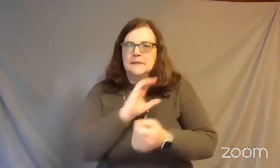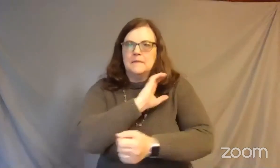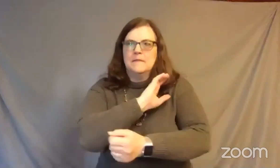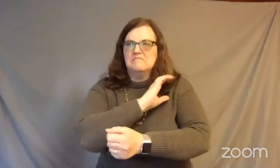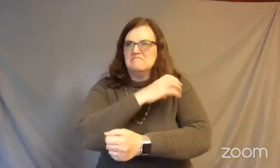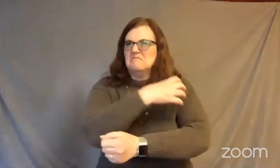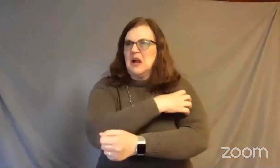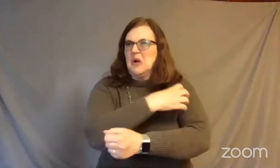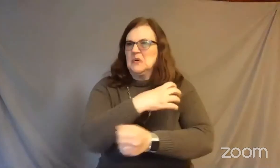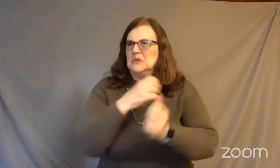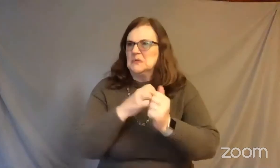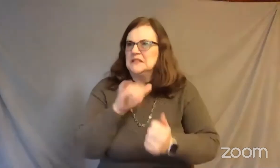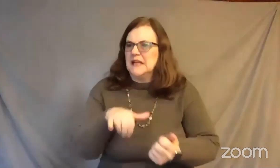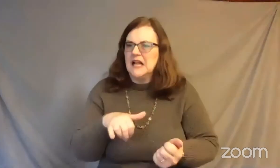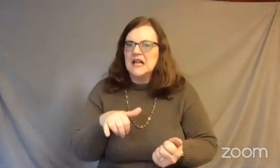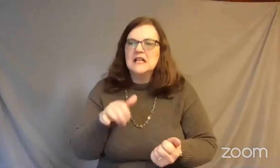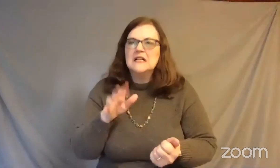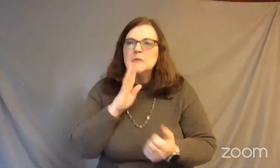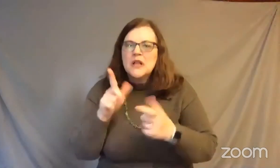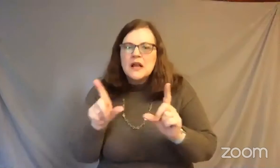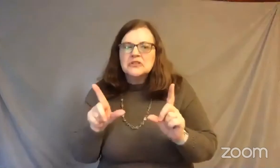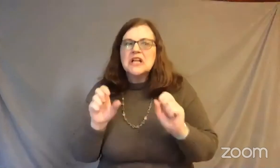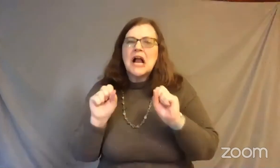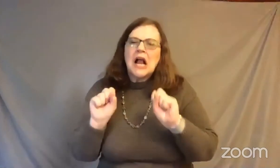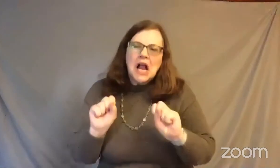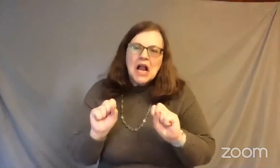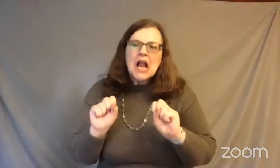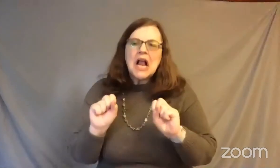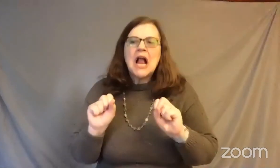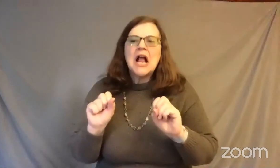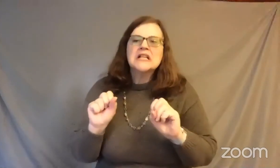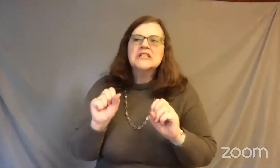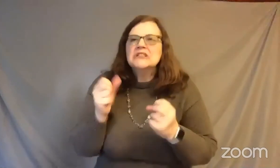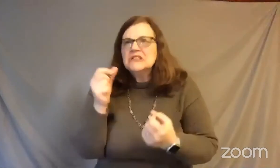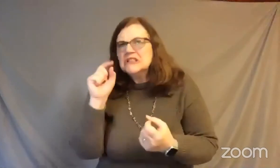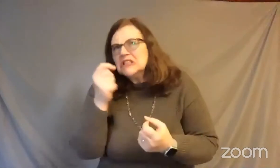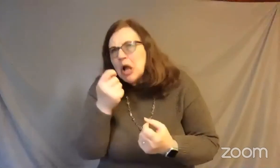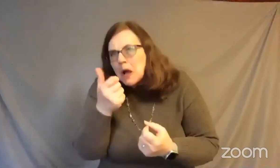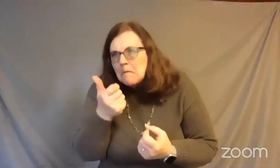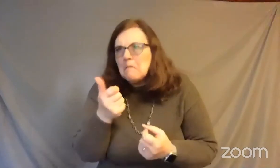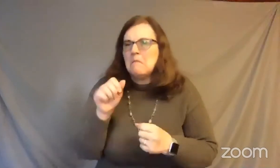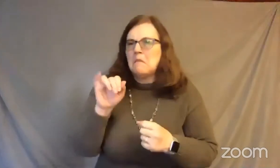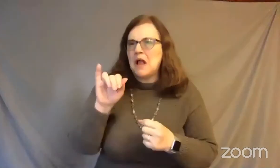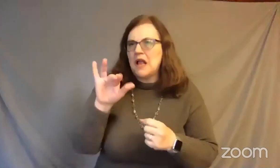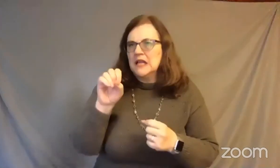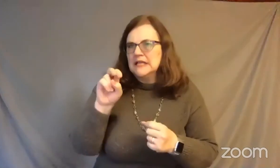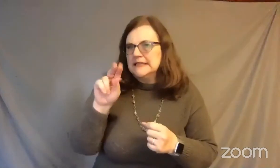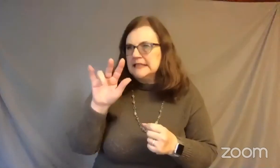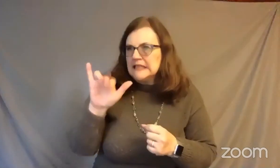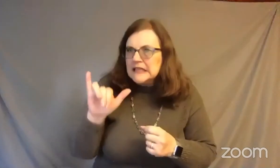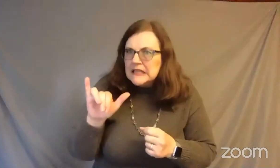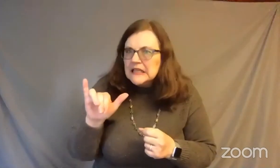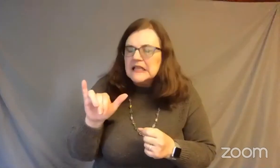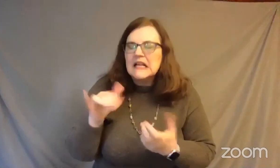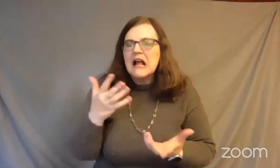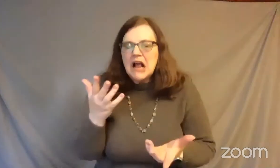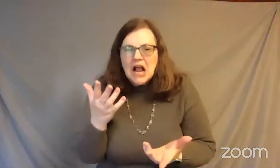There's been a lot of research that has shown that we need more research to show that is unique. There are